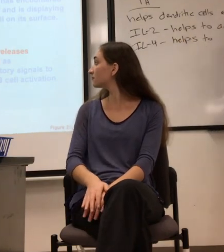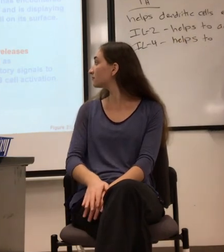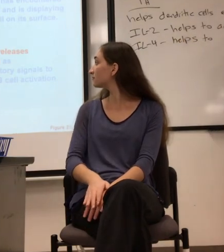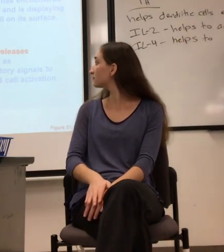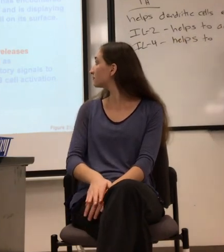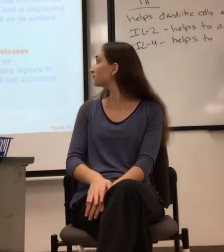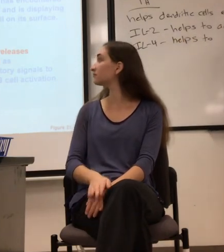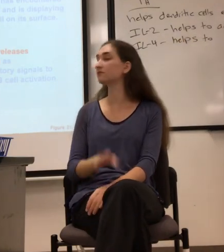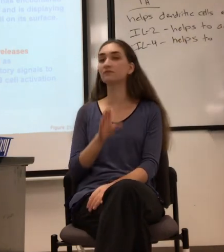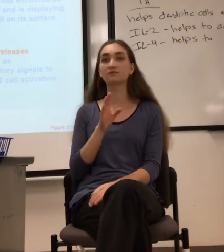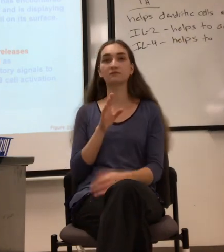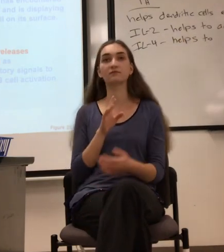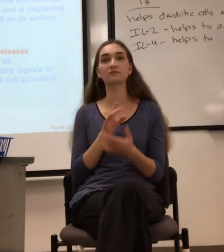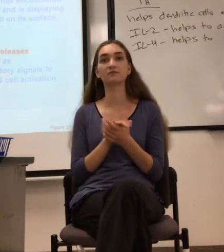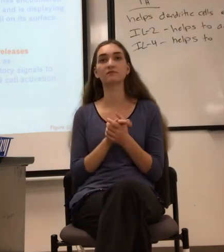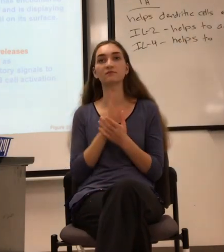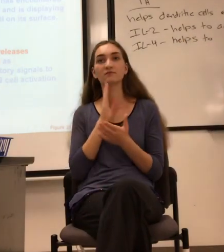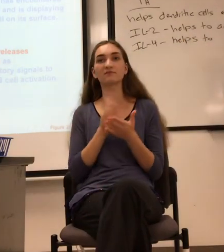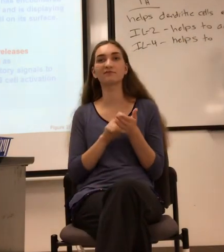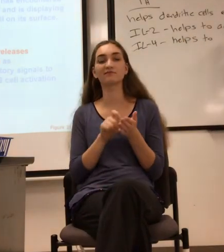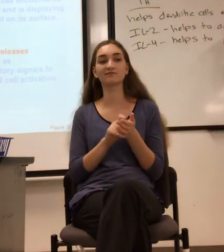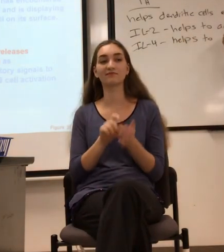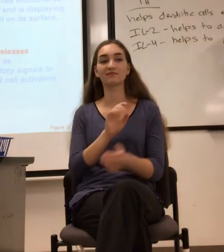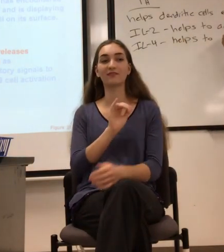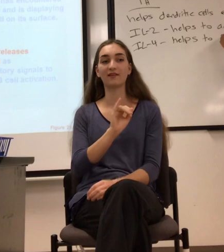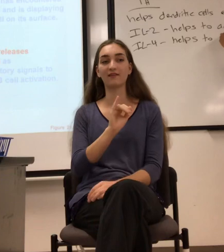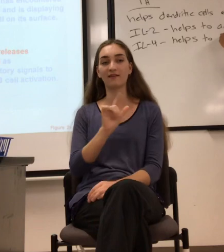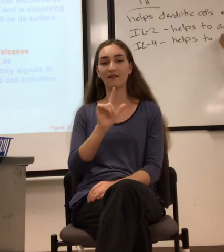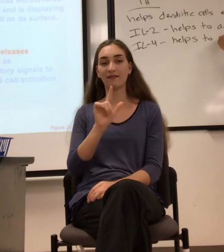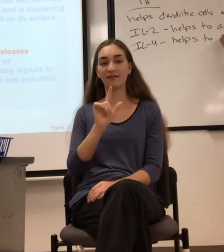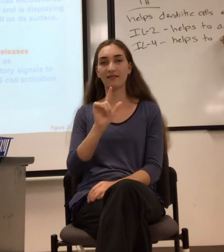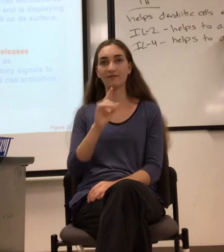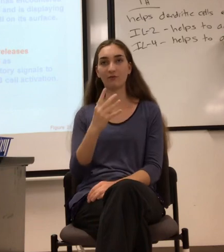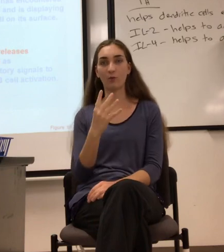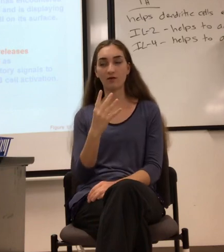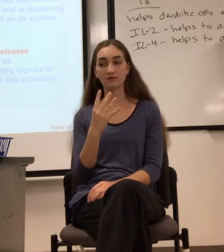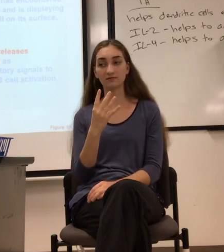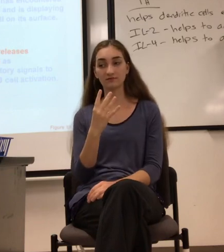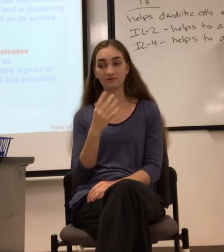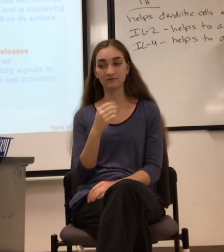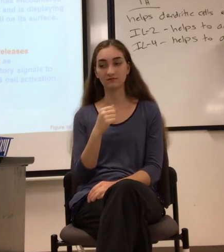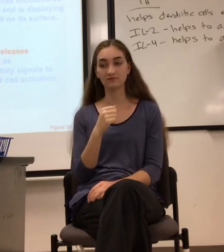All right, IL-4 helps to